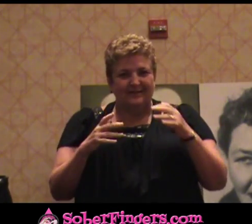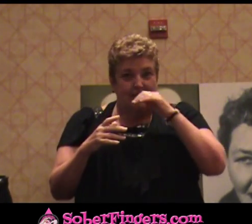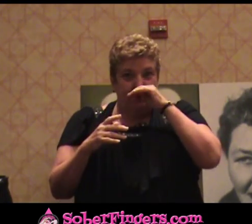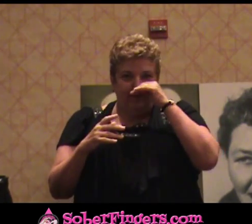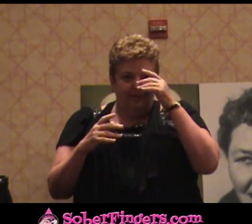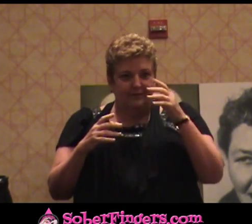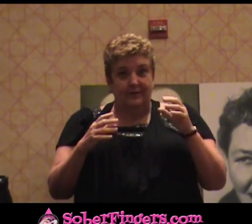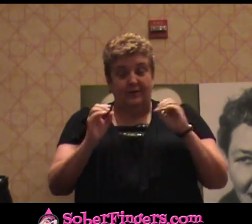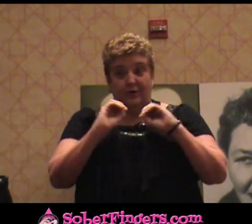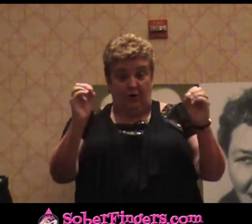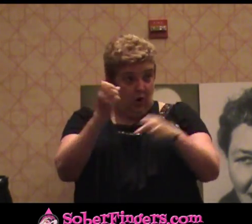no coffee.